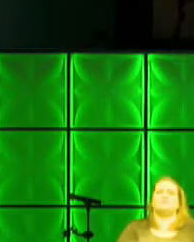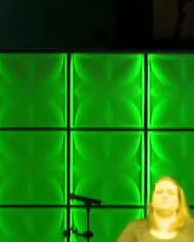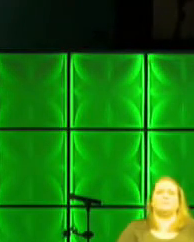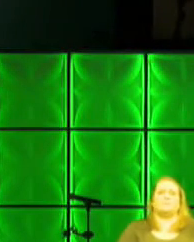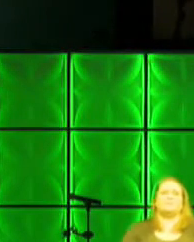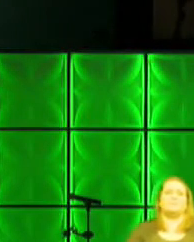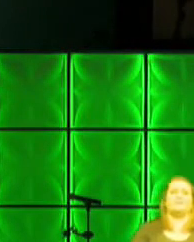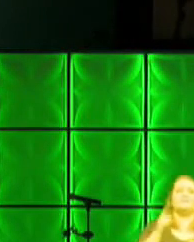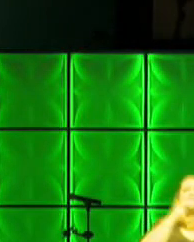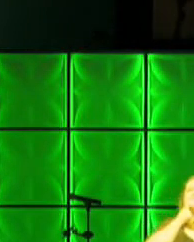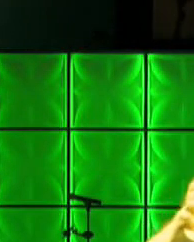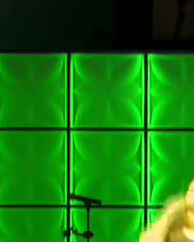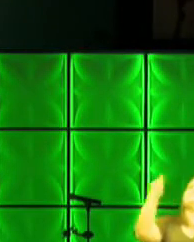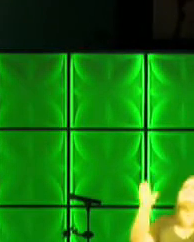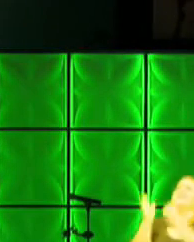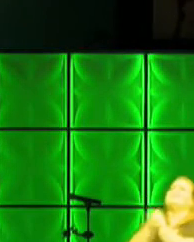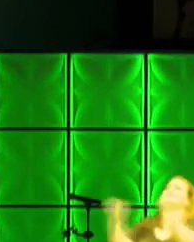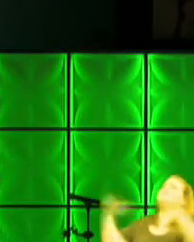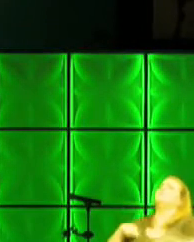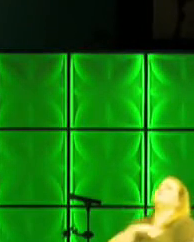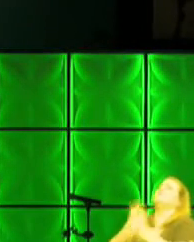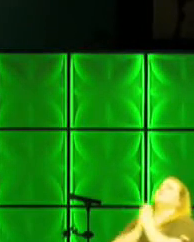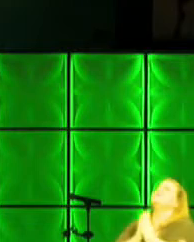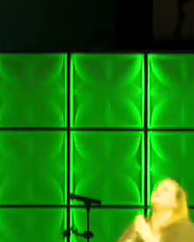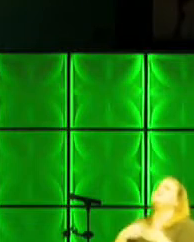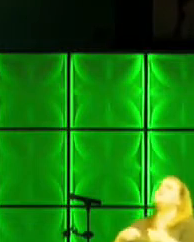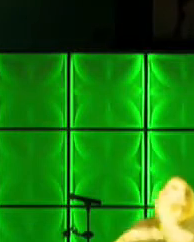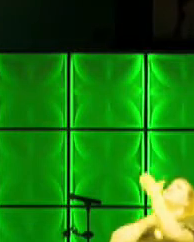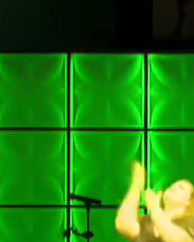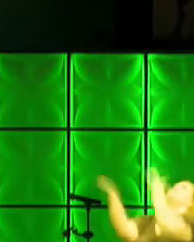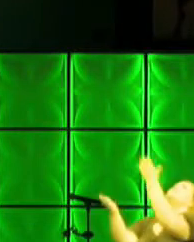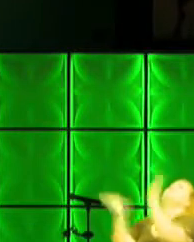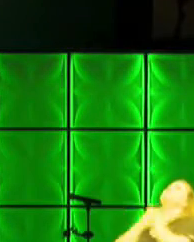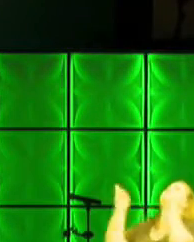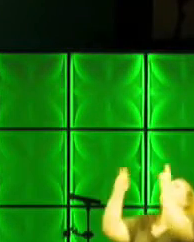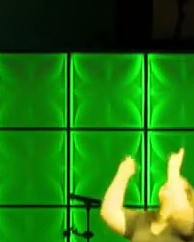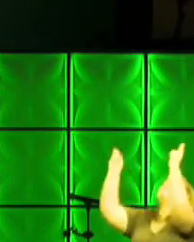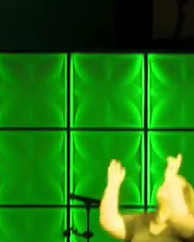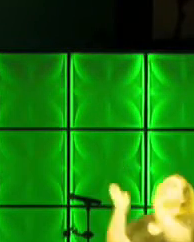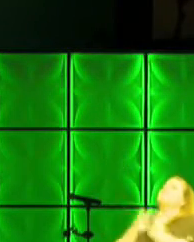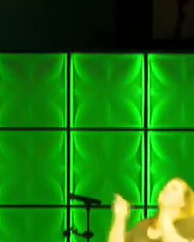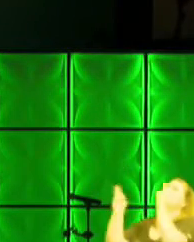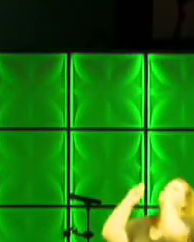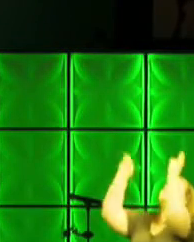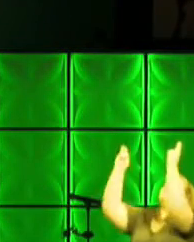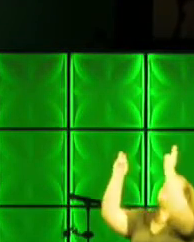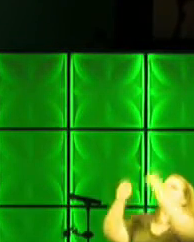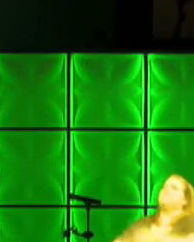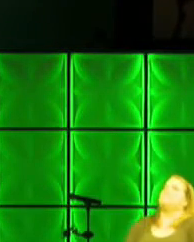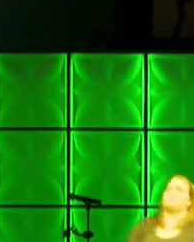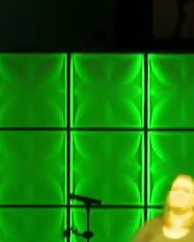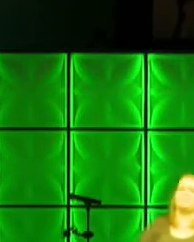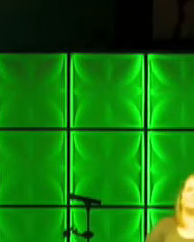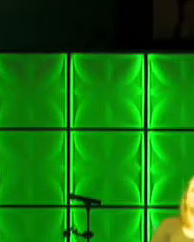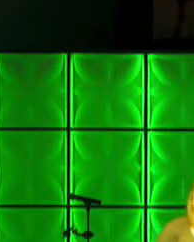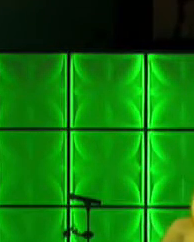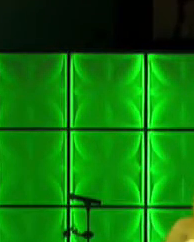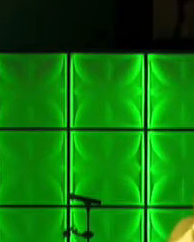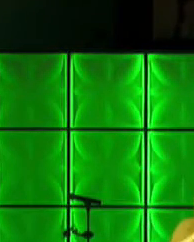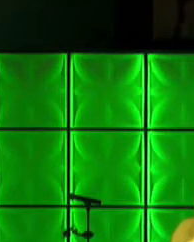So they shouted, "Save us, please." They cried, "Hosanna, Hosanna." And this